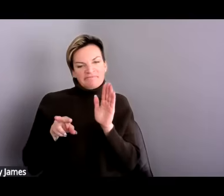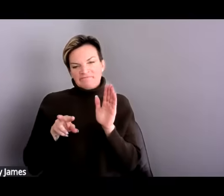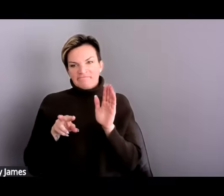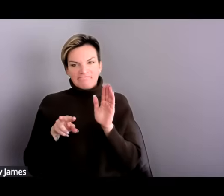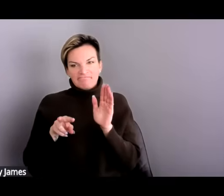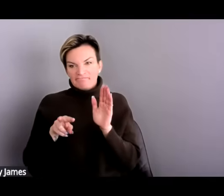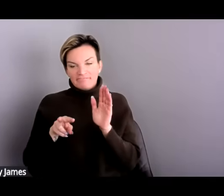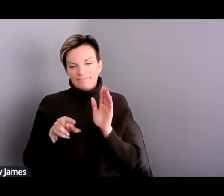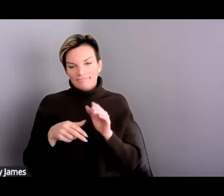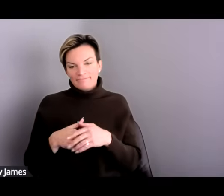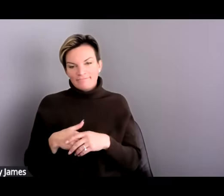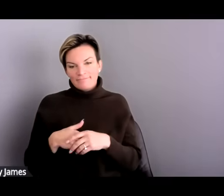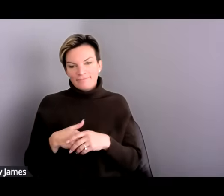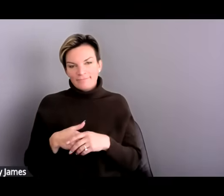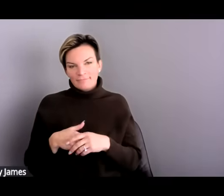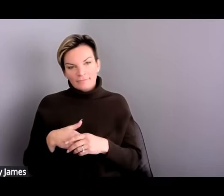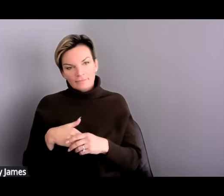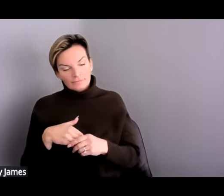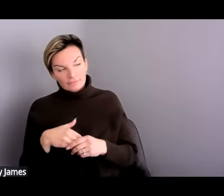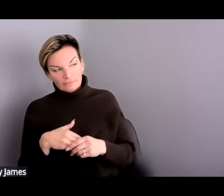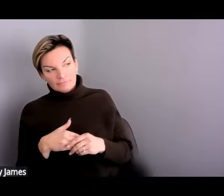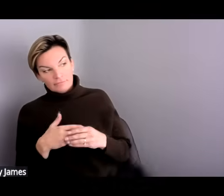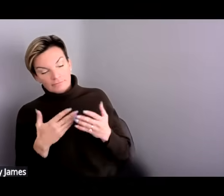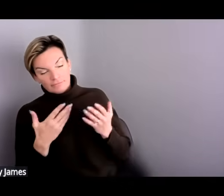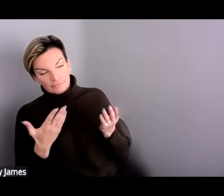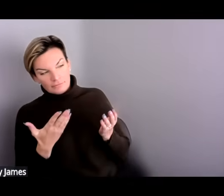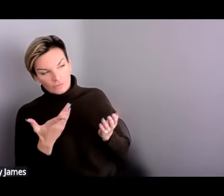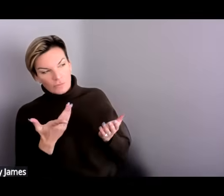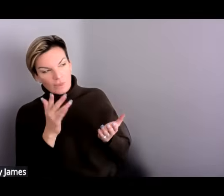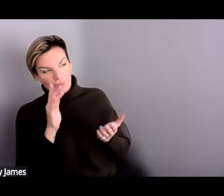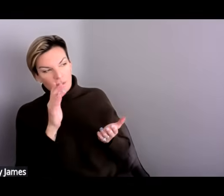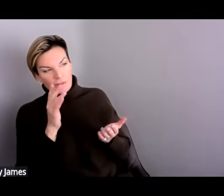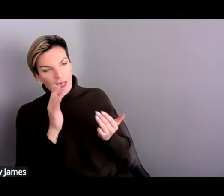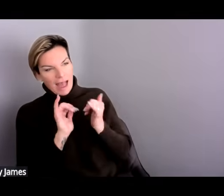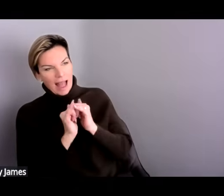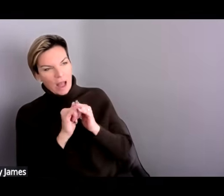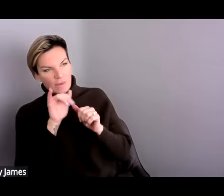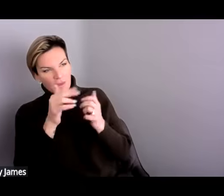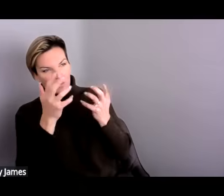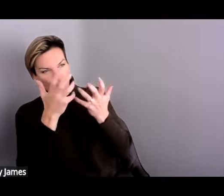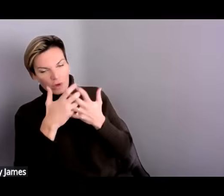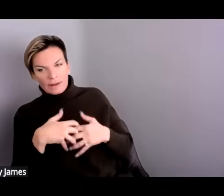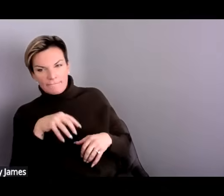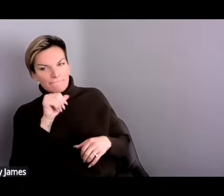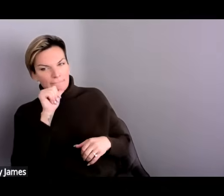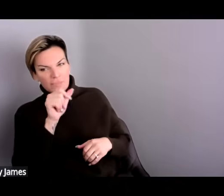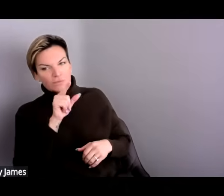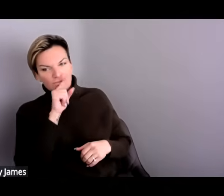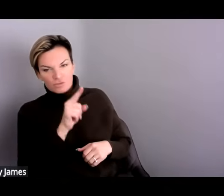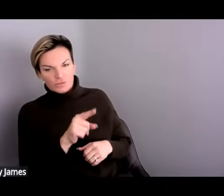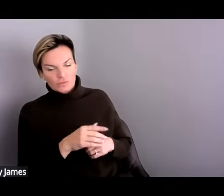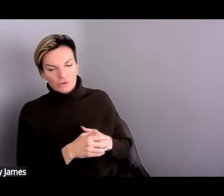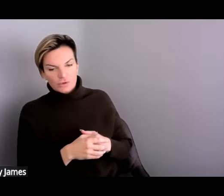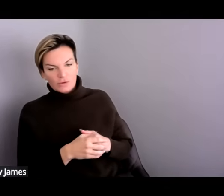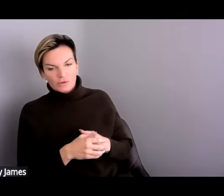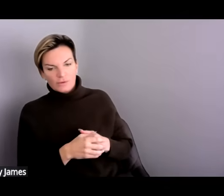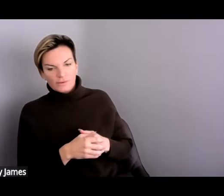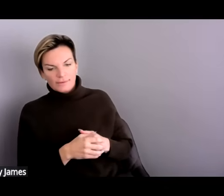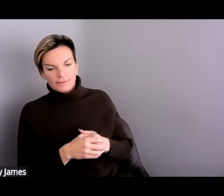Well, I'm not sure what that would look like either. I think that's part of the whole conversation. Sure. Is that